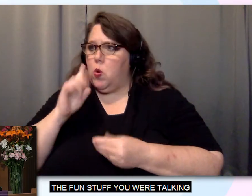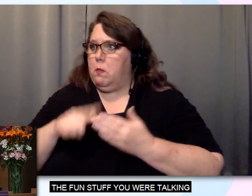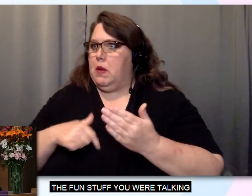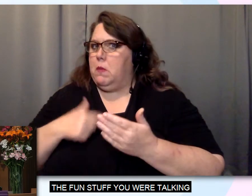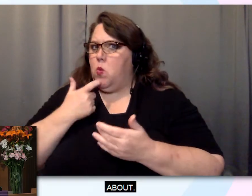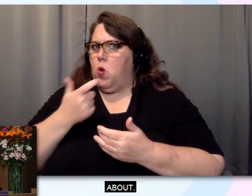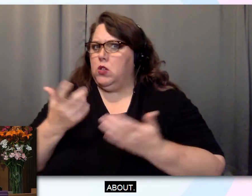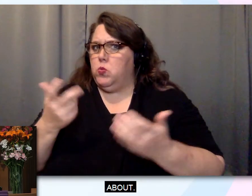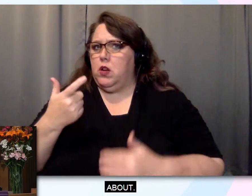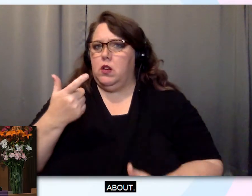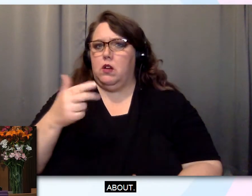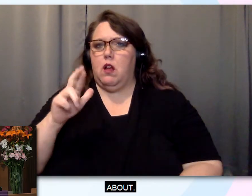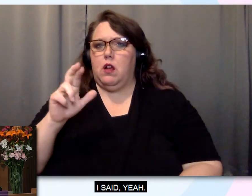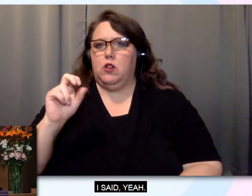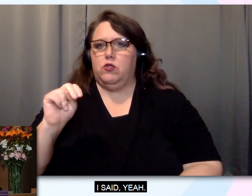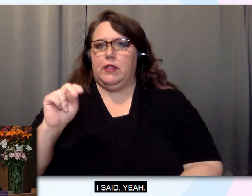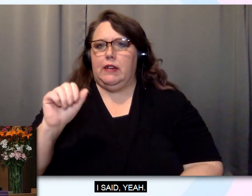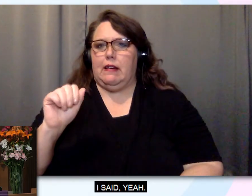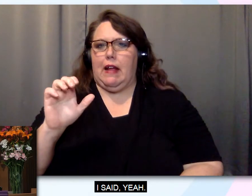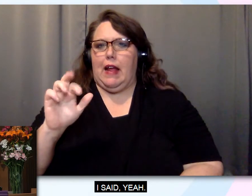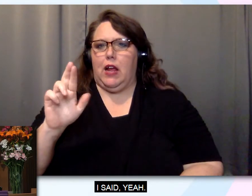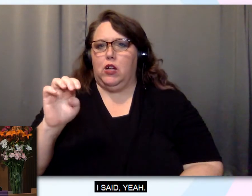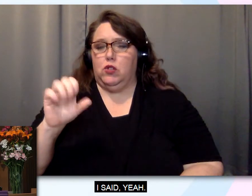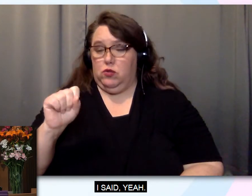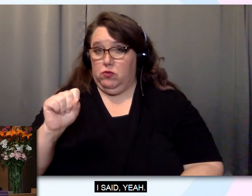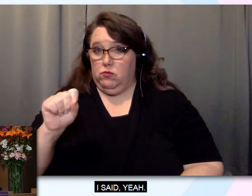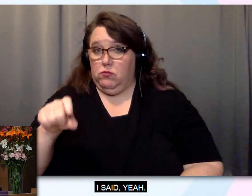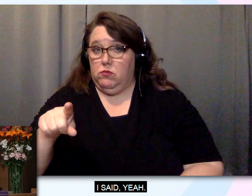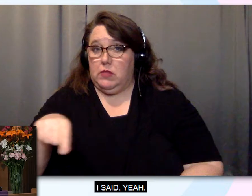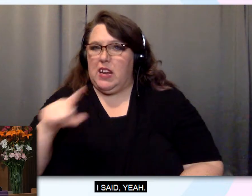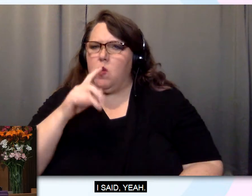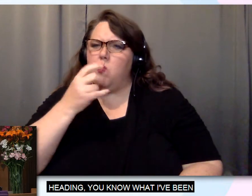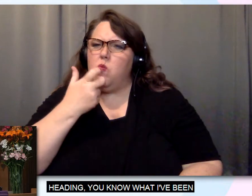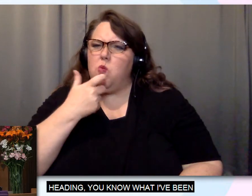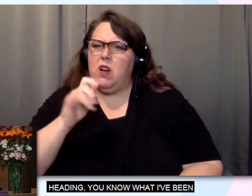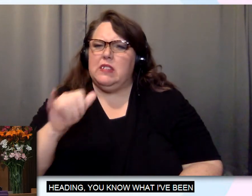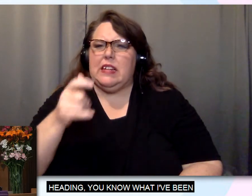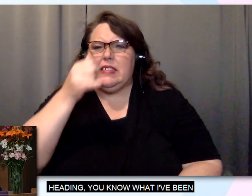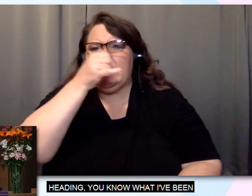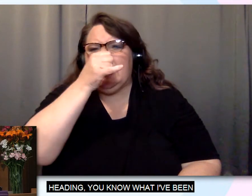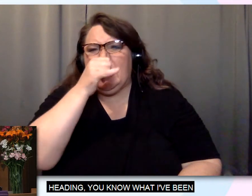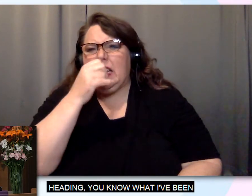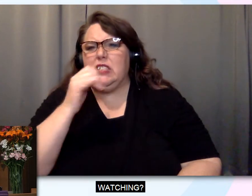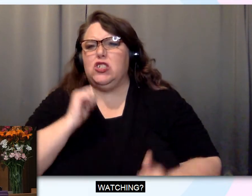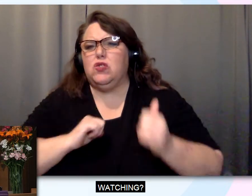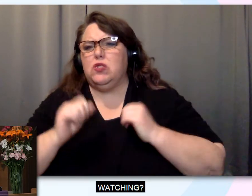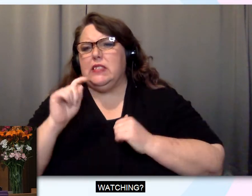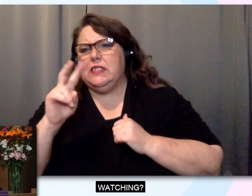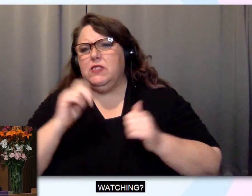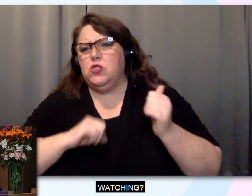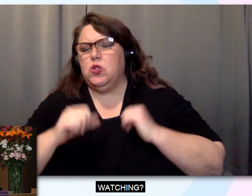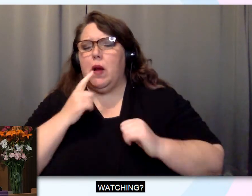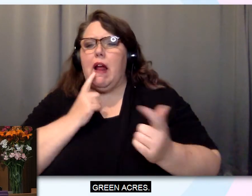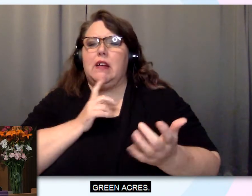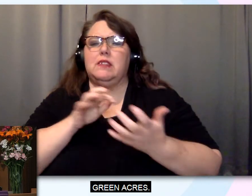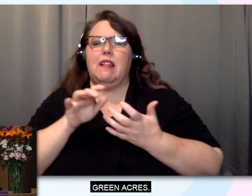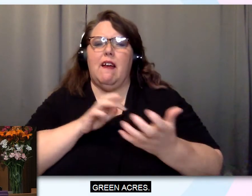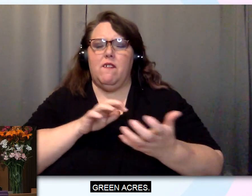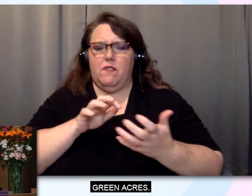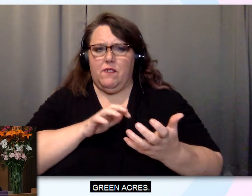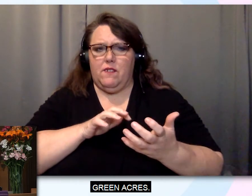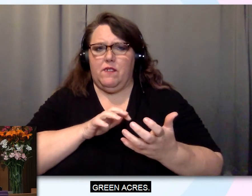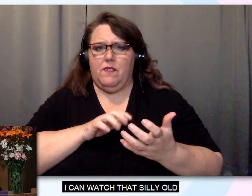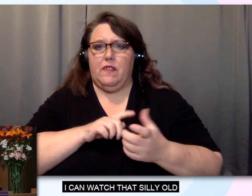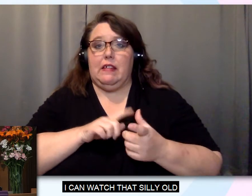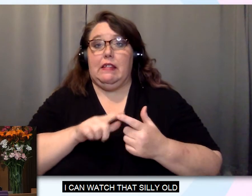watching? Green Acres. Any of you old enough remember Green Acres? He said, I can watch that silly old, you know, program, and I just